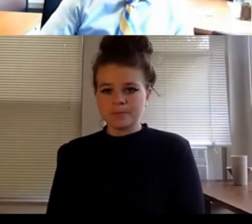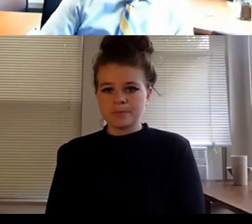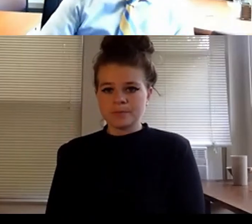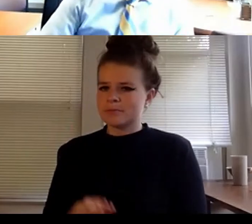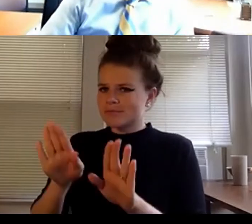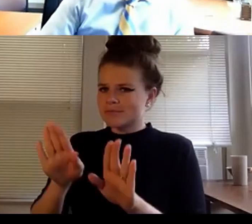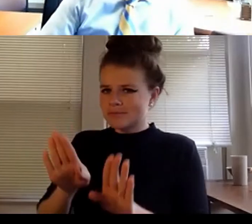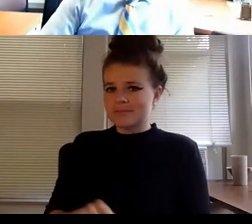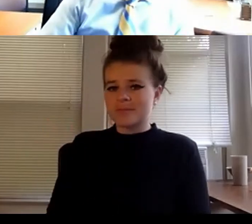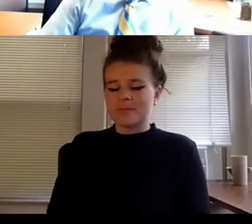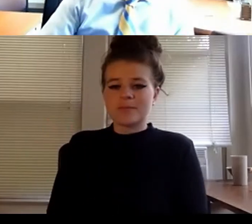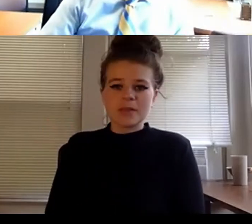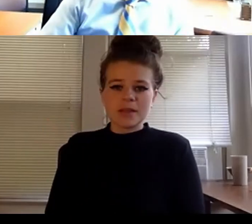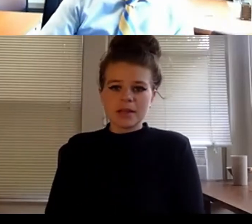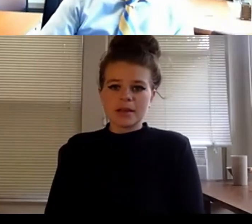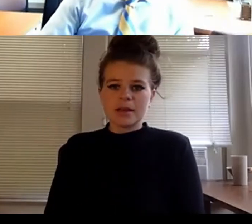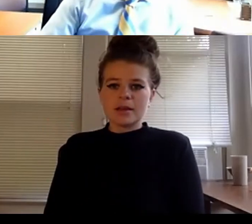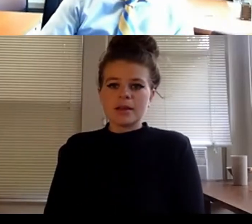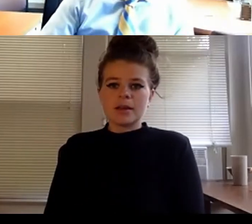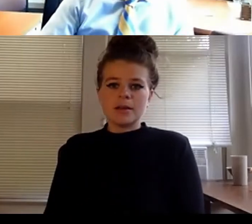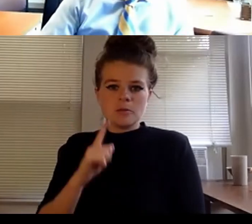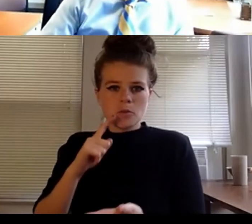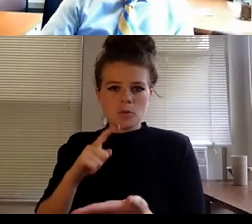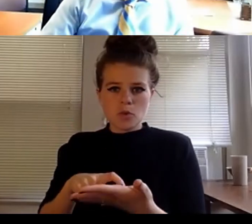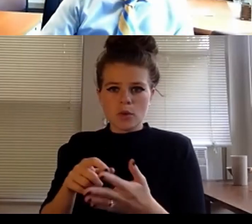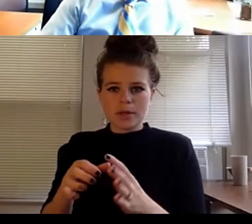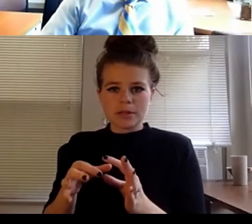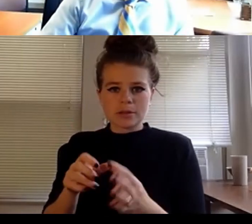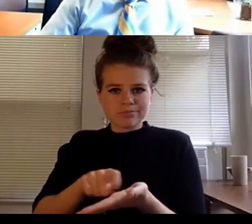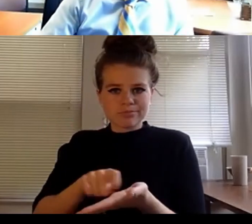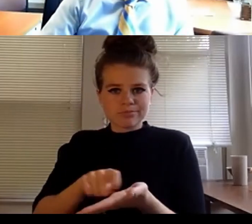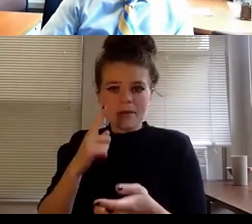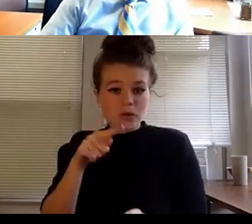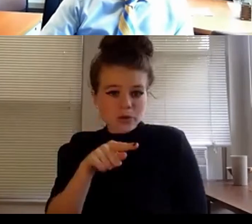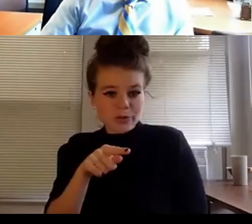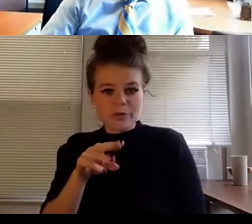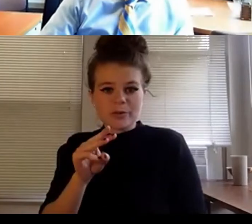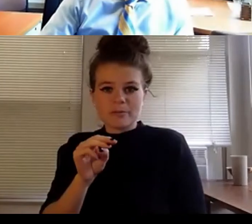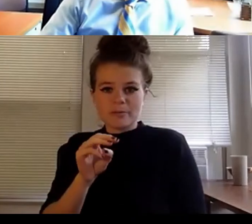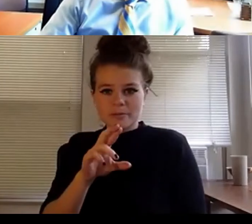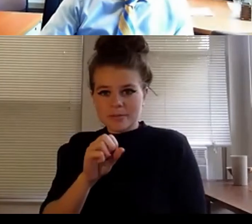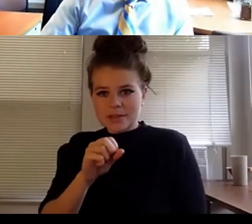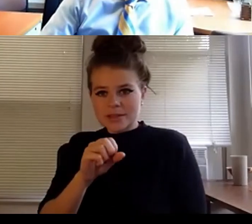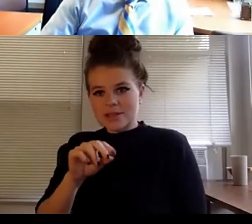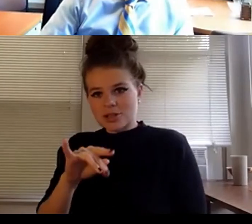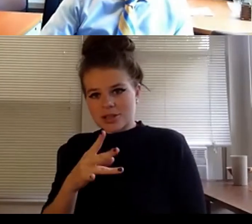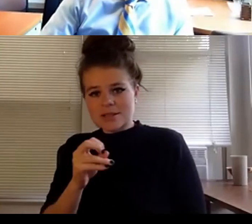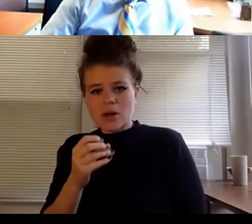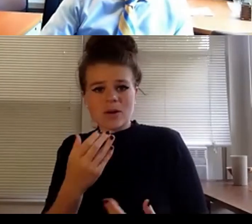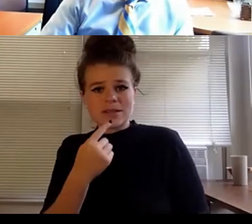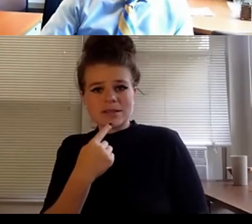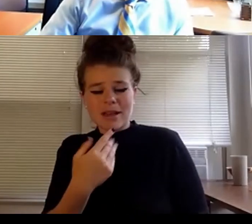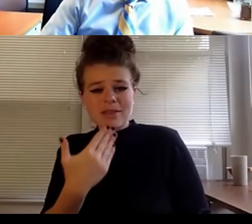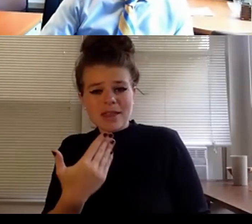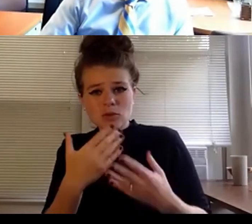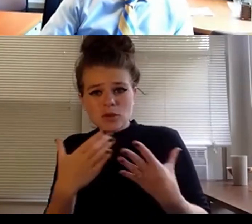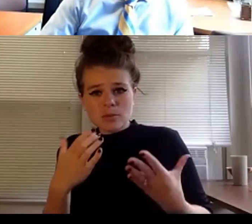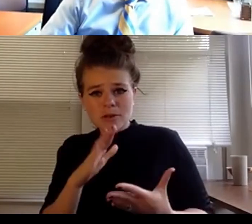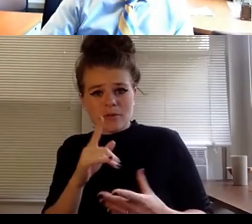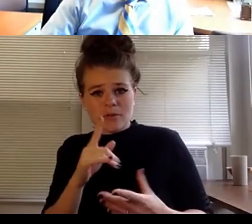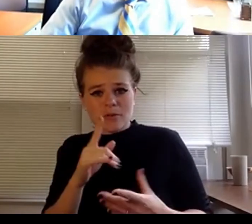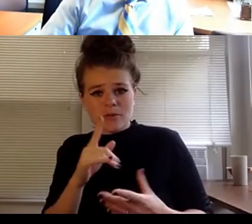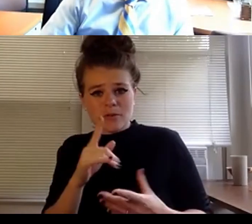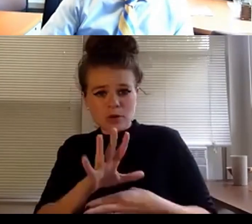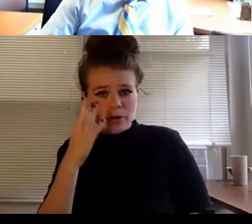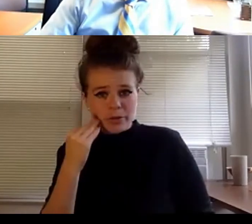great. And there's a note here for you, Ms. Jackson, saying, I want to say thank you so much for sharing your